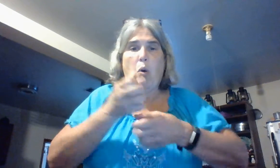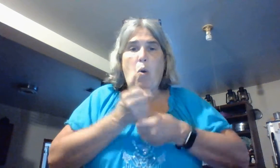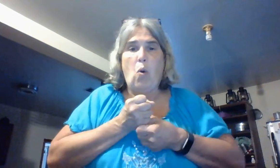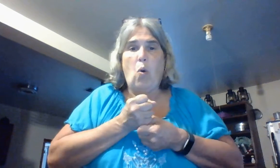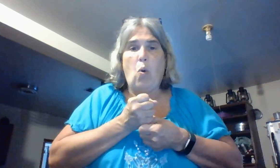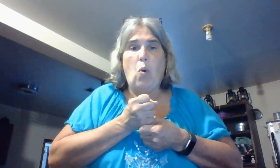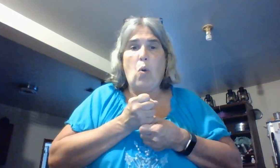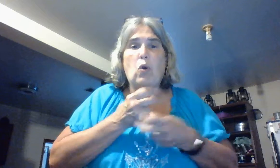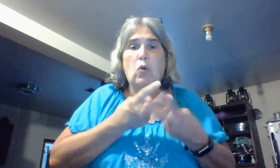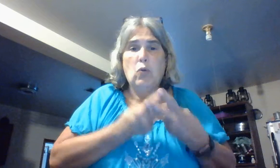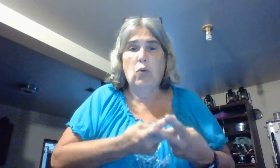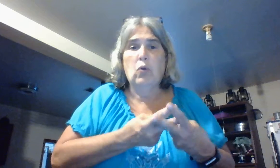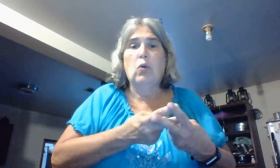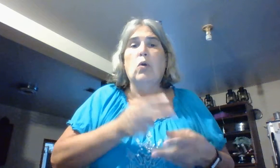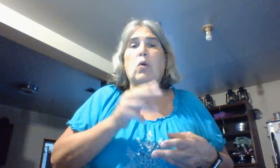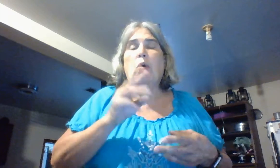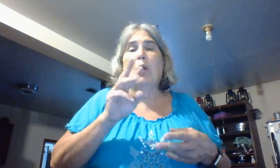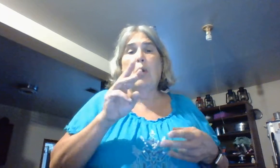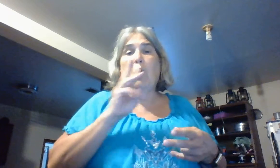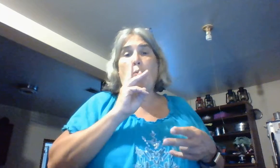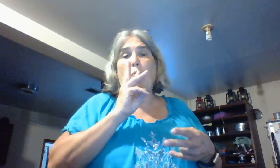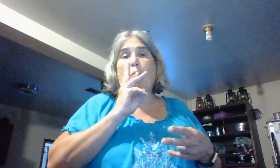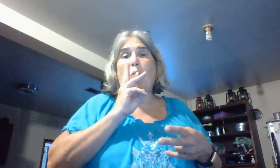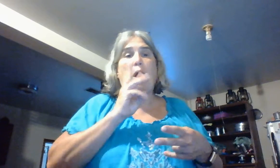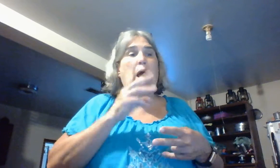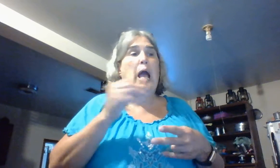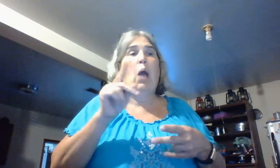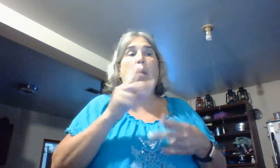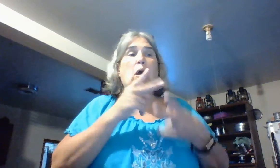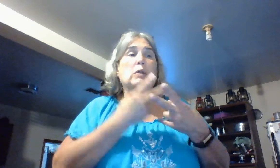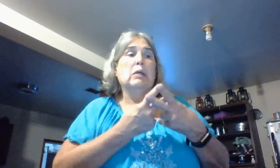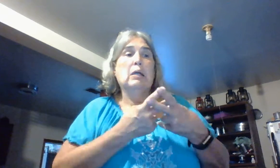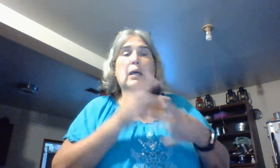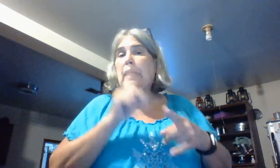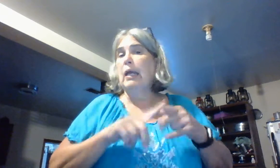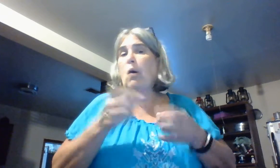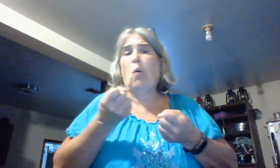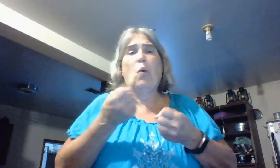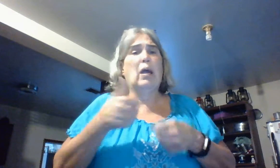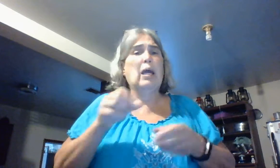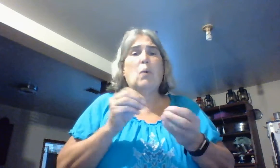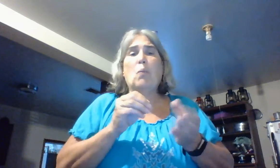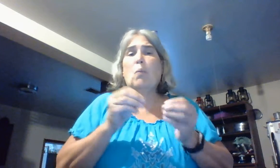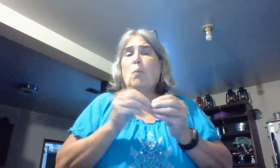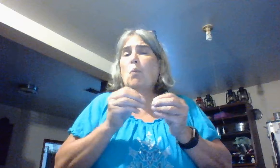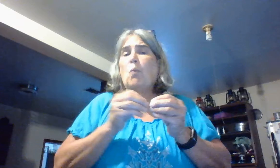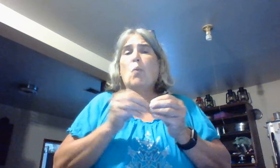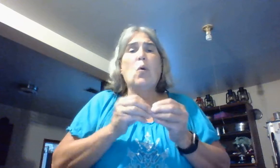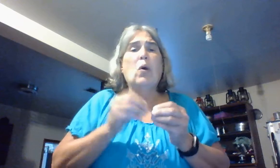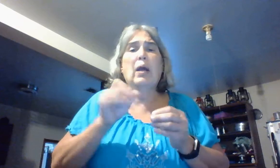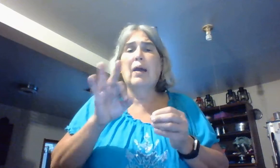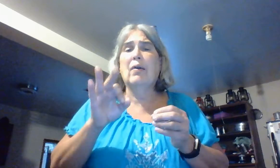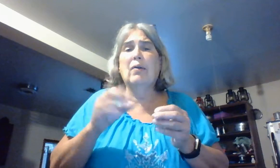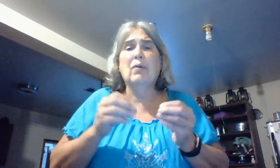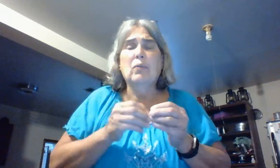And once it gets saturated, it can't hold anymore. And it gets to the point where it's saturated and holds up, what will it probably do? It's going to drip.